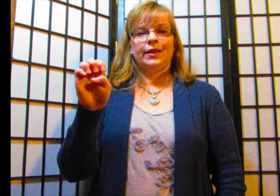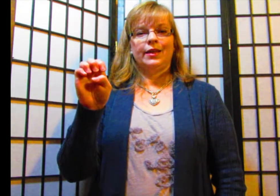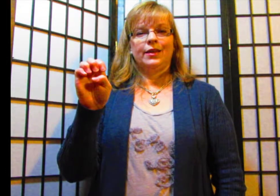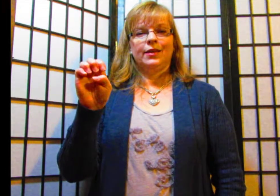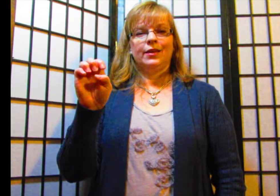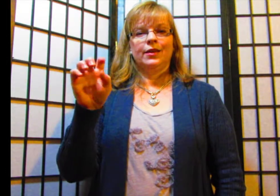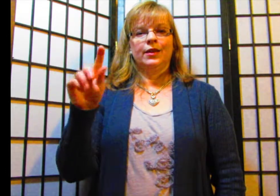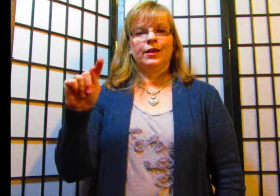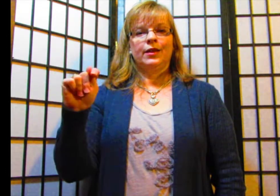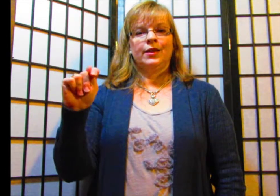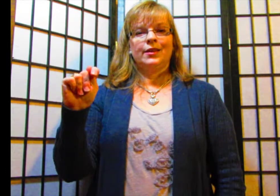V-E-T.